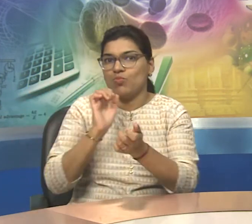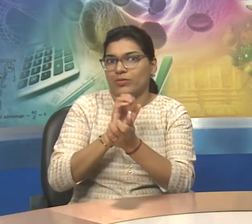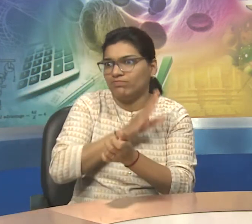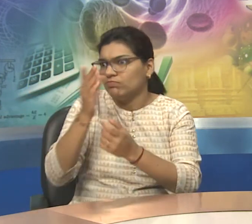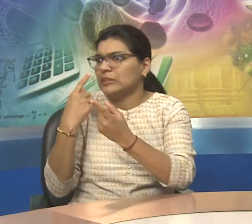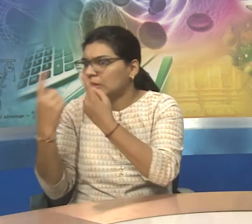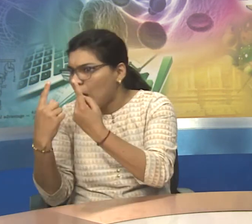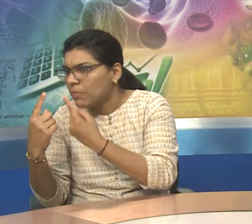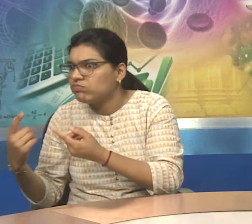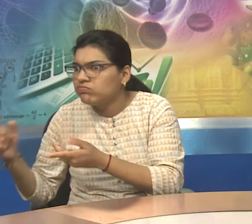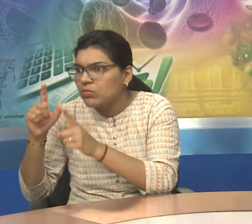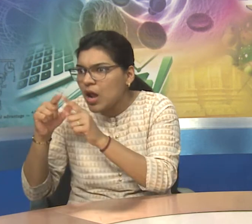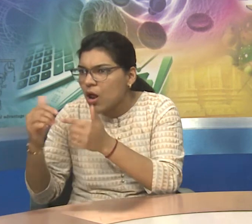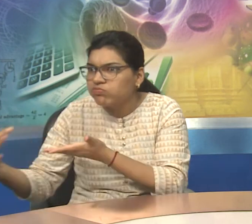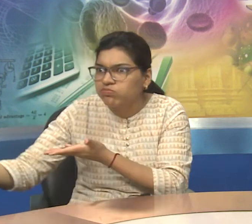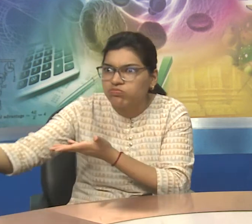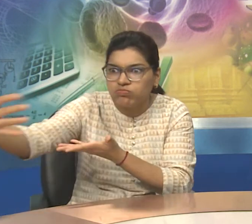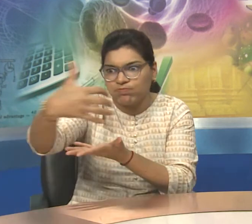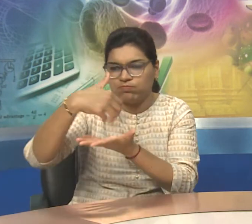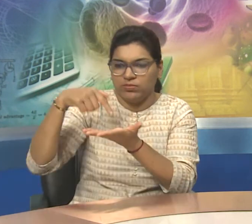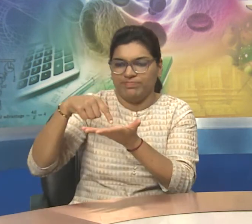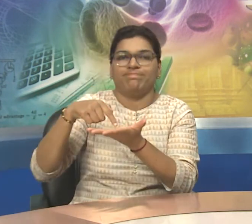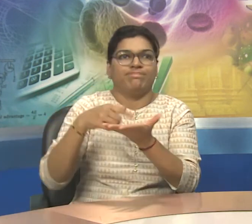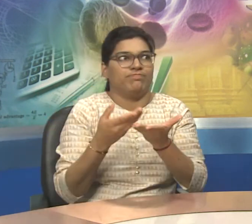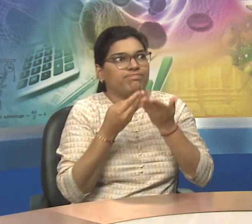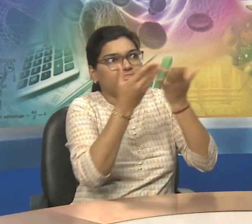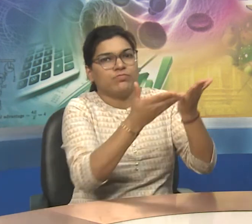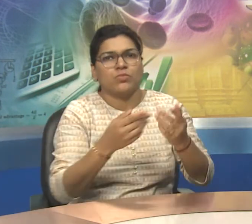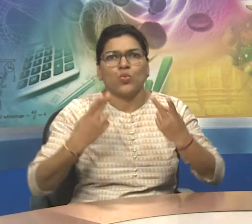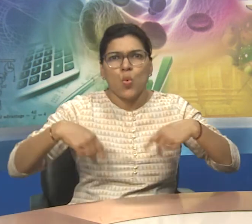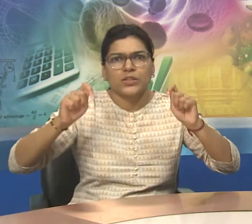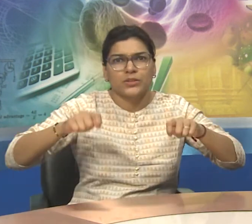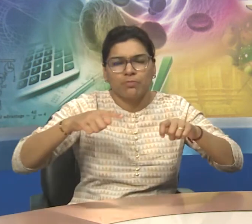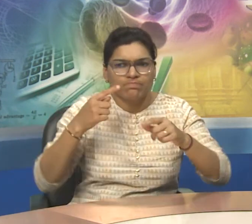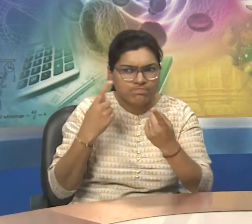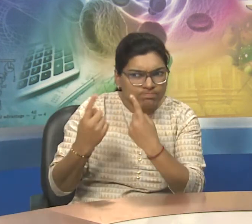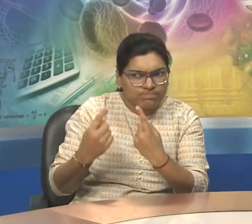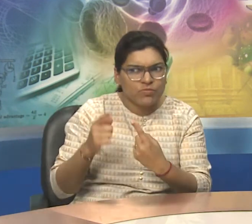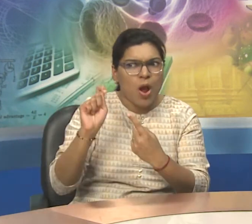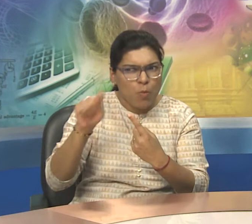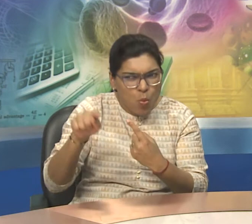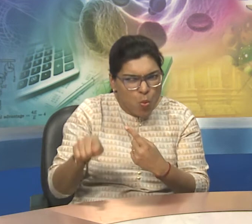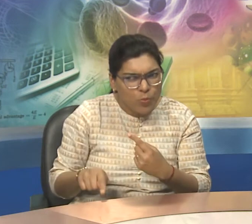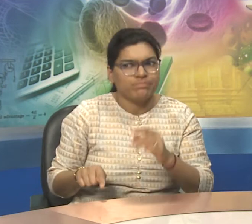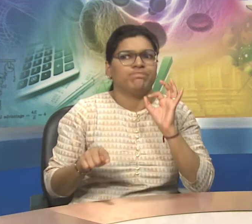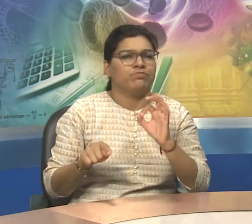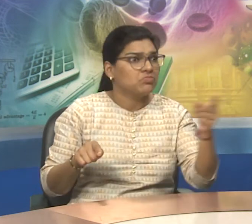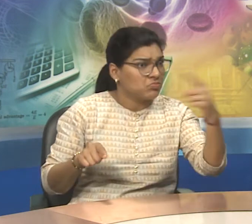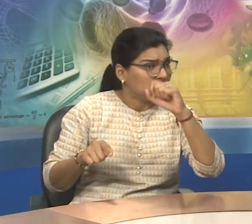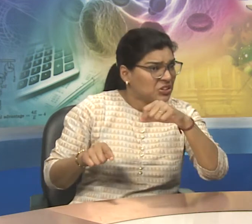For example, we put cameras in our home, and so we can vigilate, or we can do vigilance